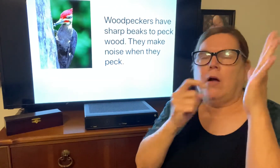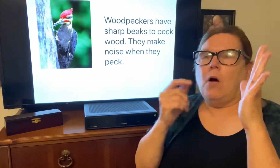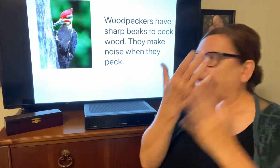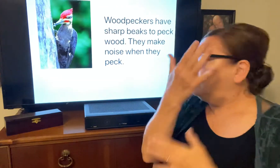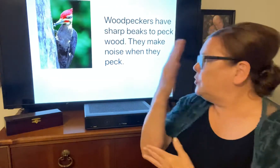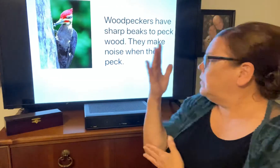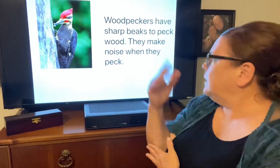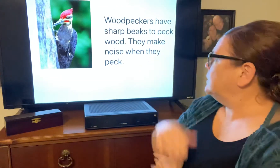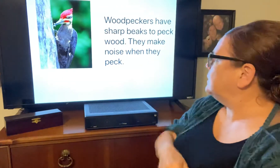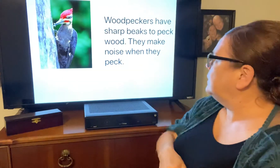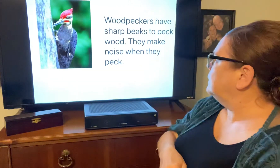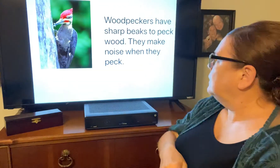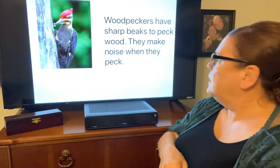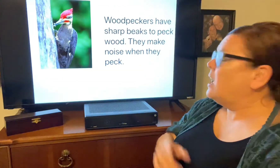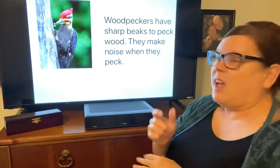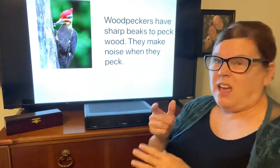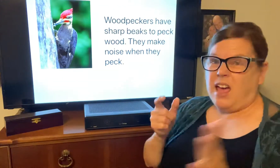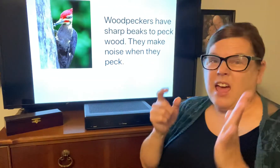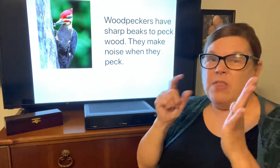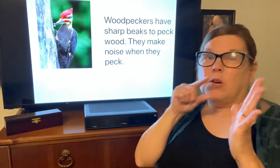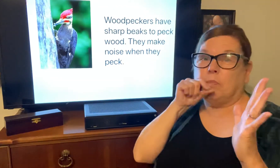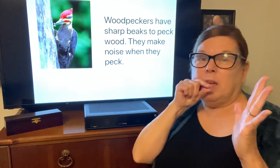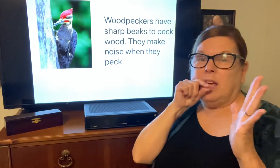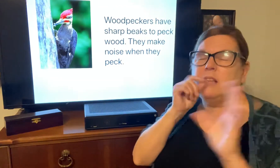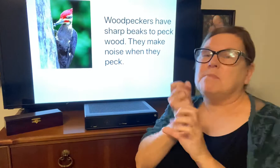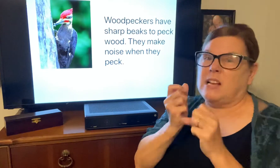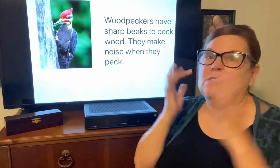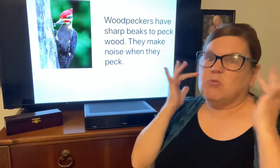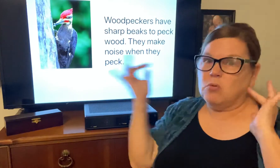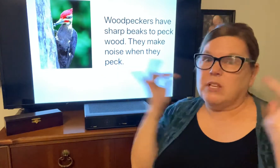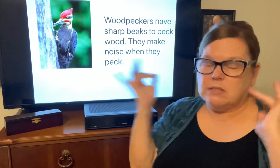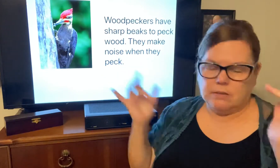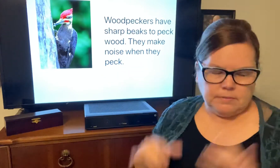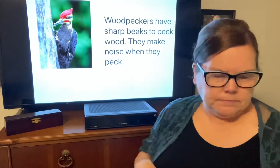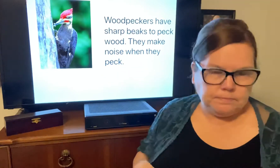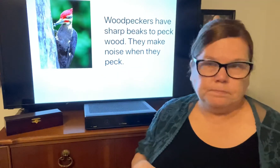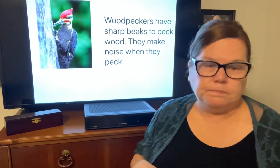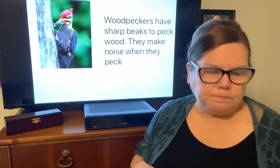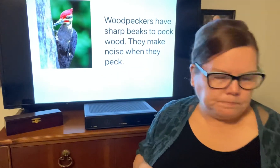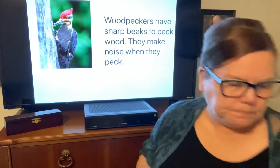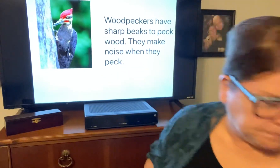on the trees. And their beaks makes noise.